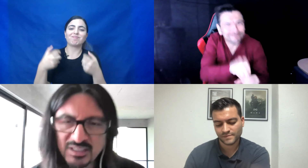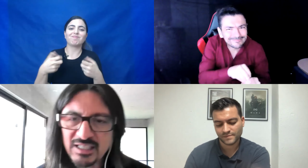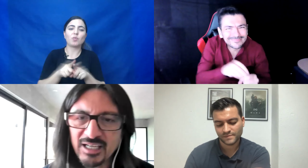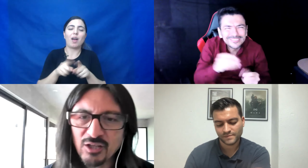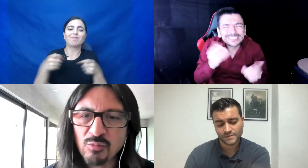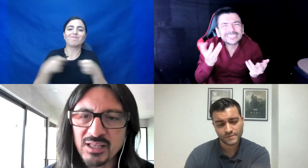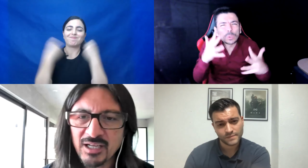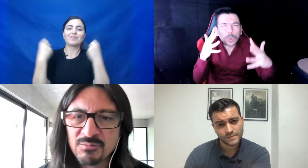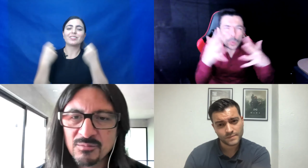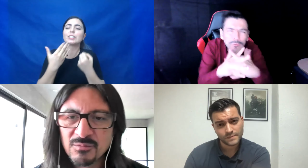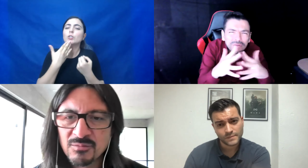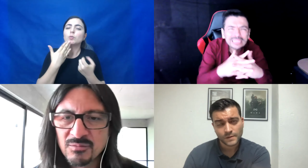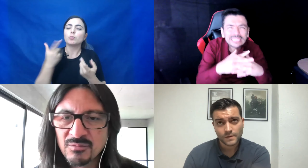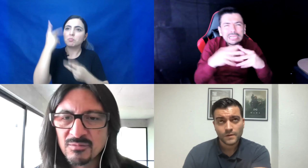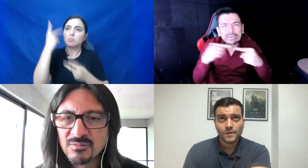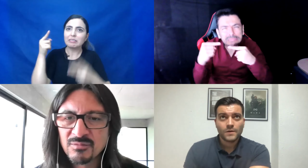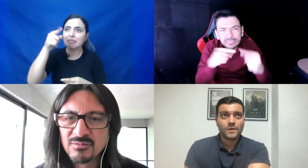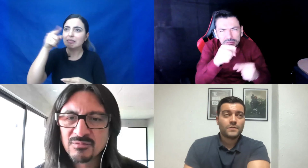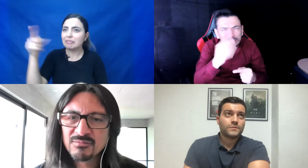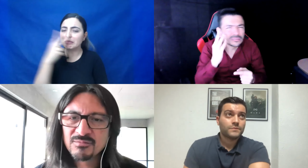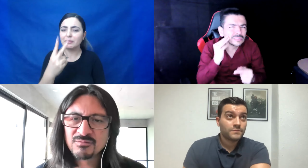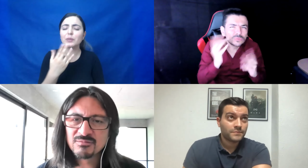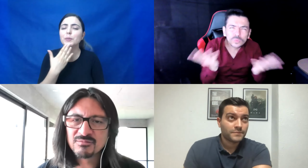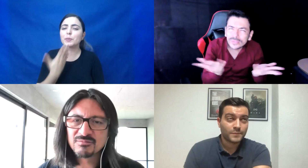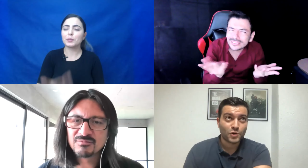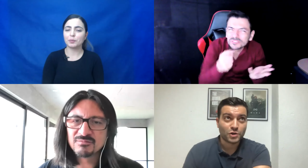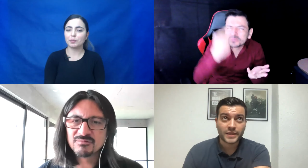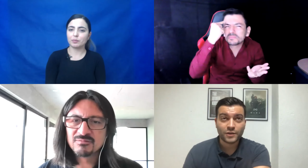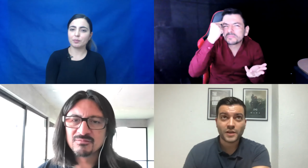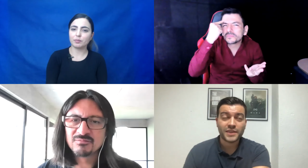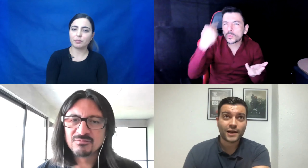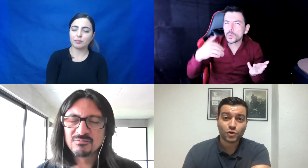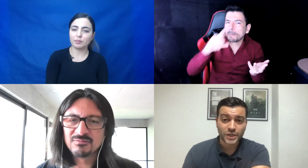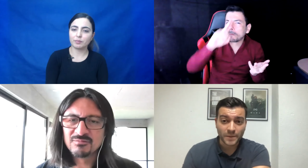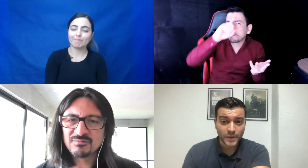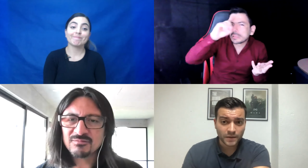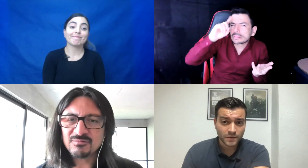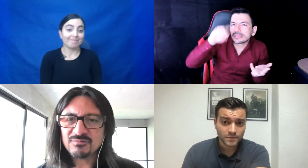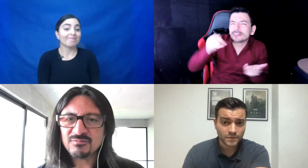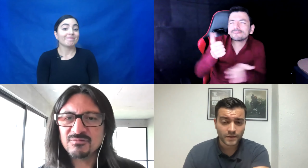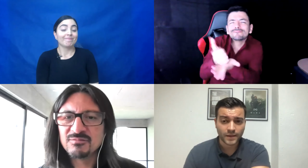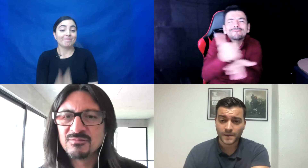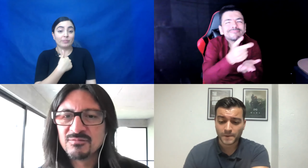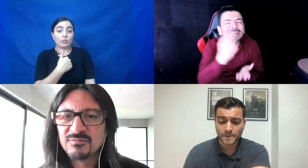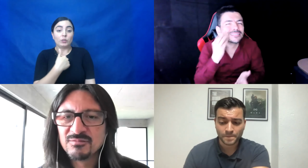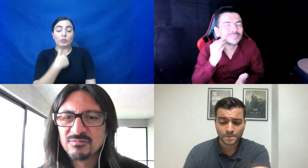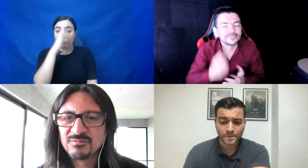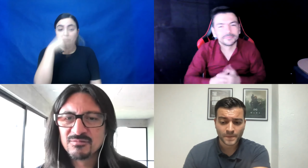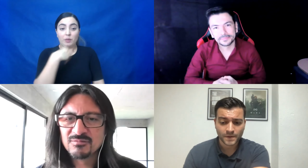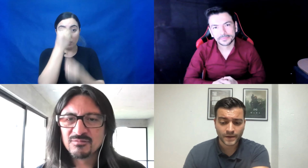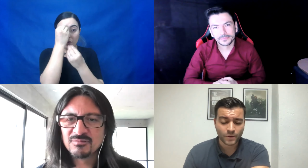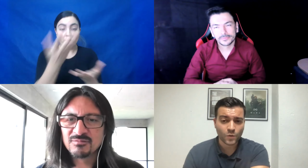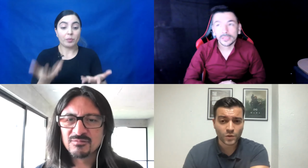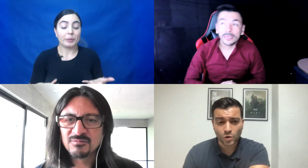believe. And so how do you come up with these locations and these storylines that you choose to